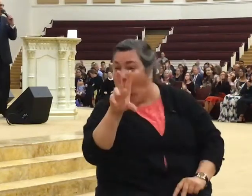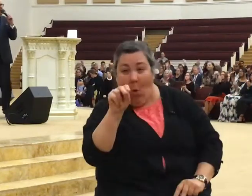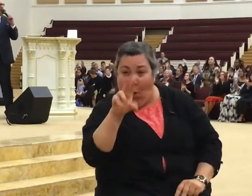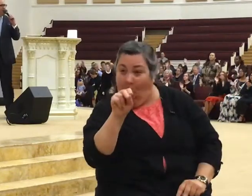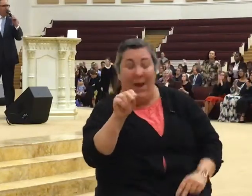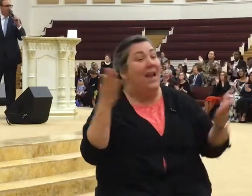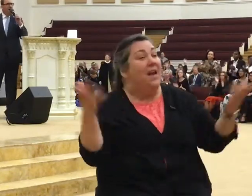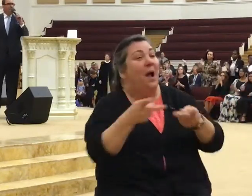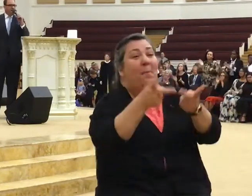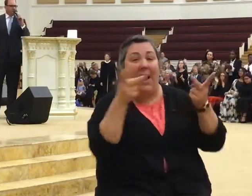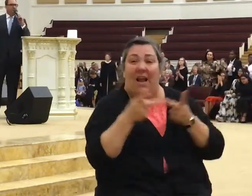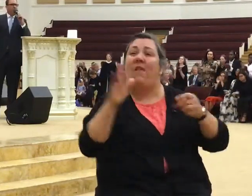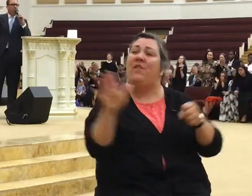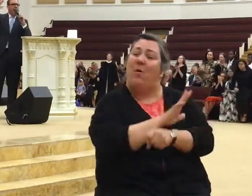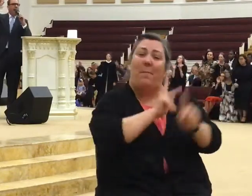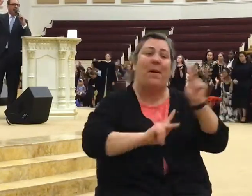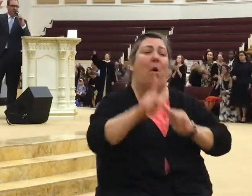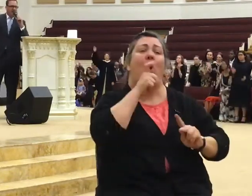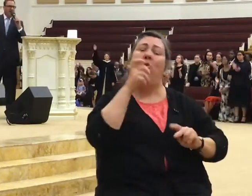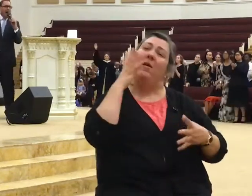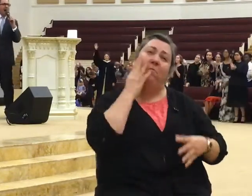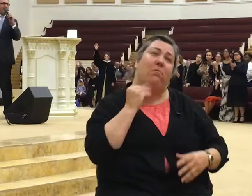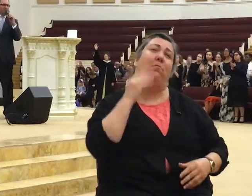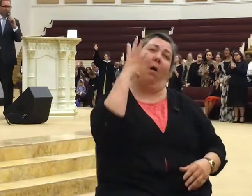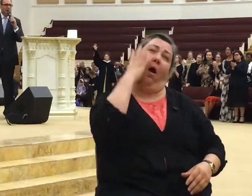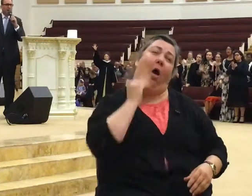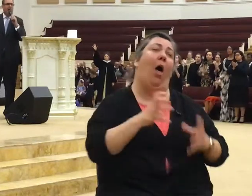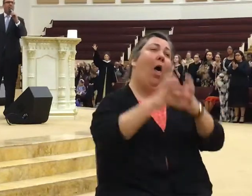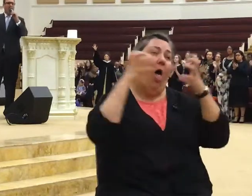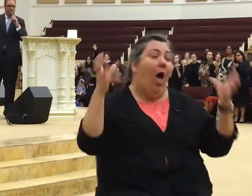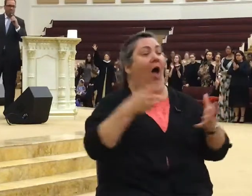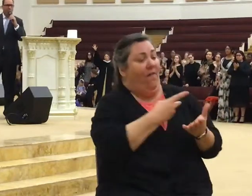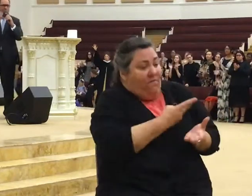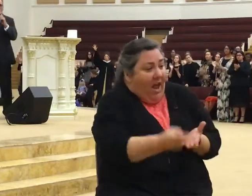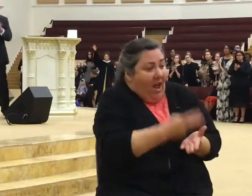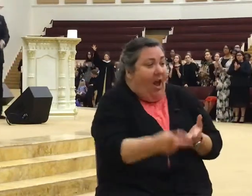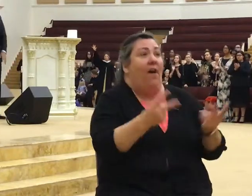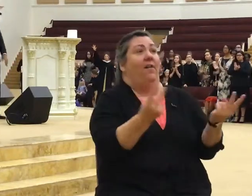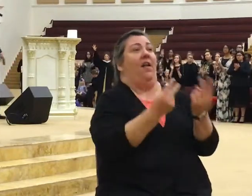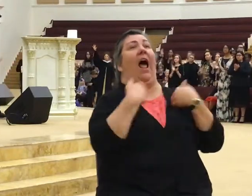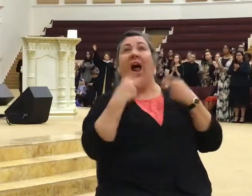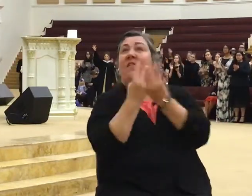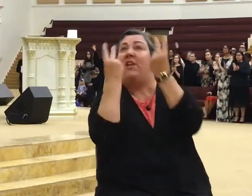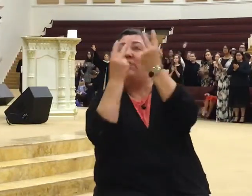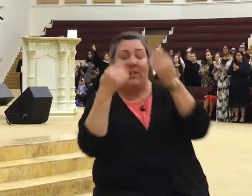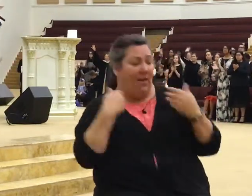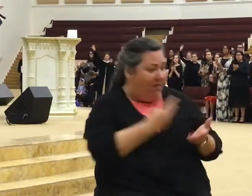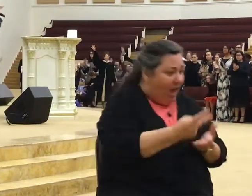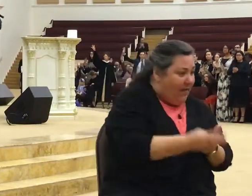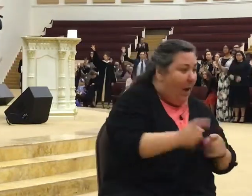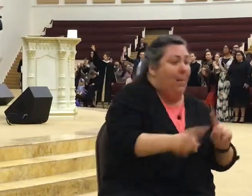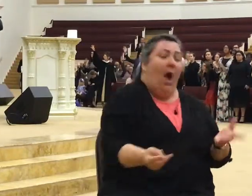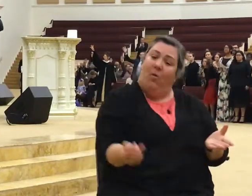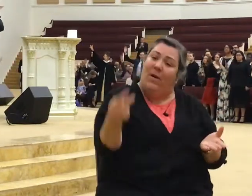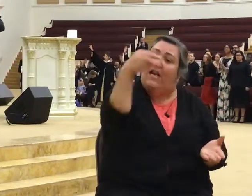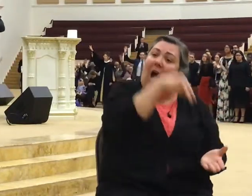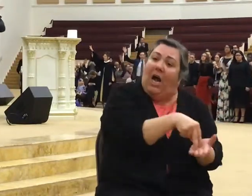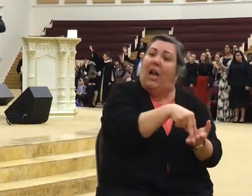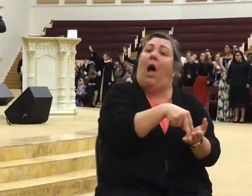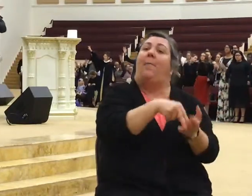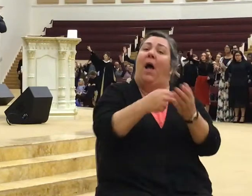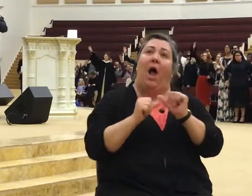that's filled with a lot of people that's been through a lot and done a lot and failed a lot and fallen a lot. But we got back up and we